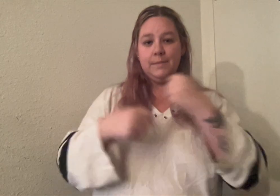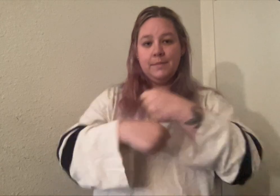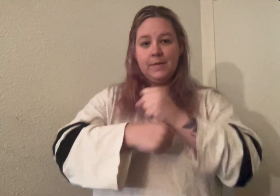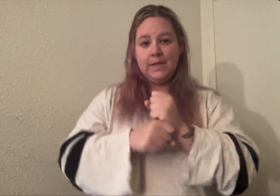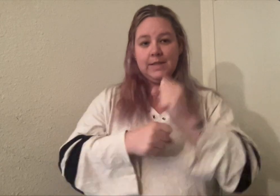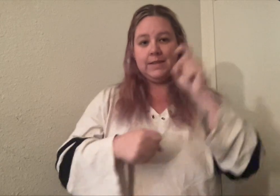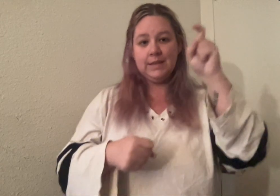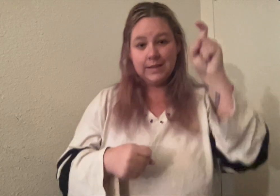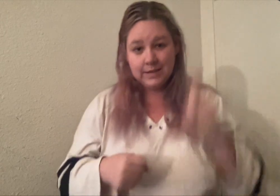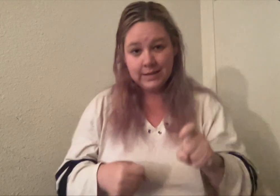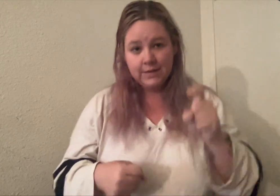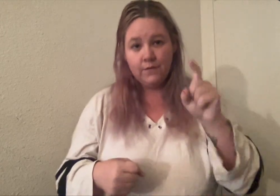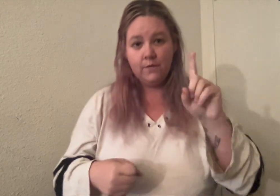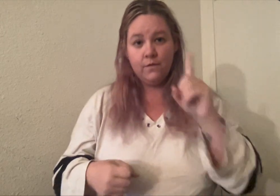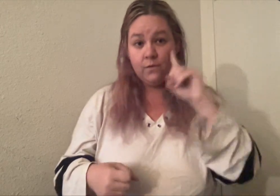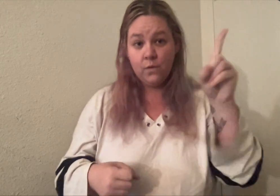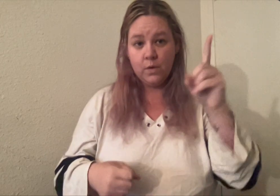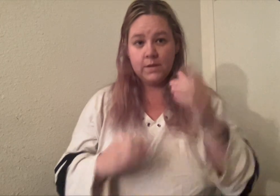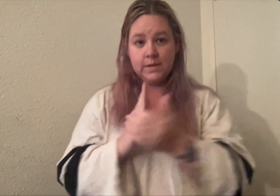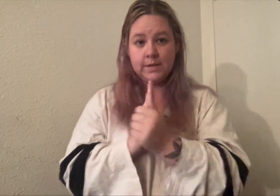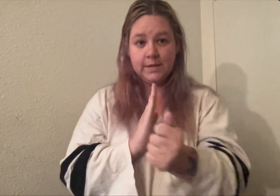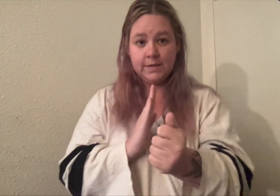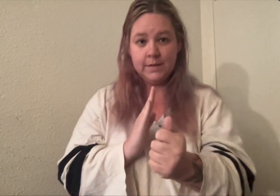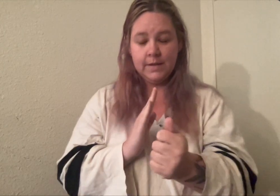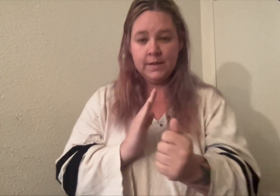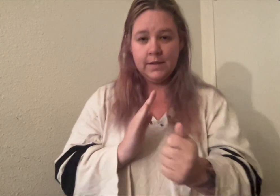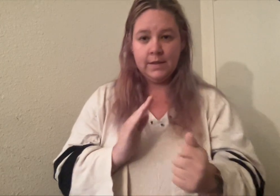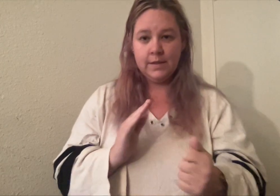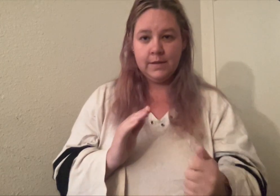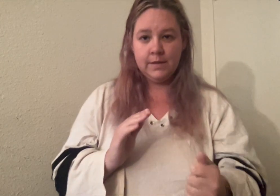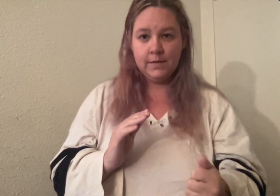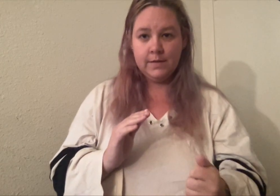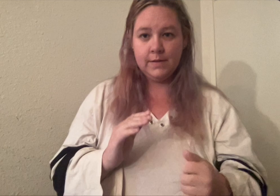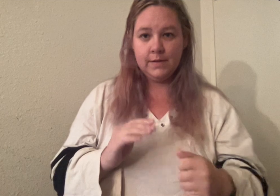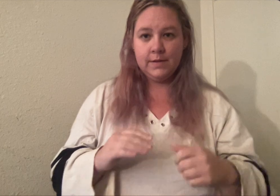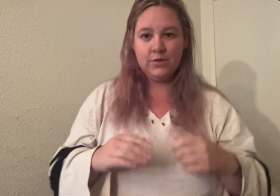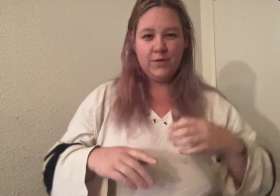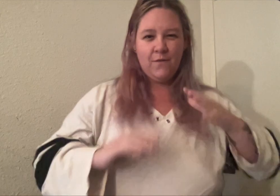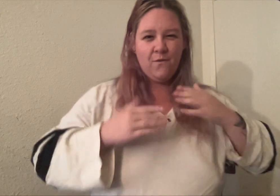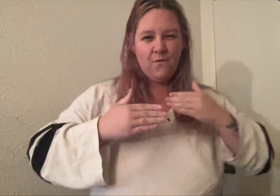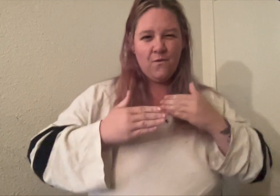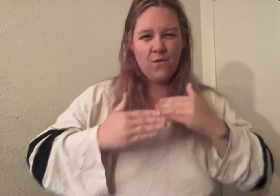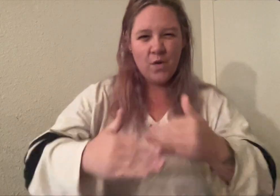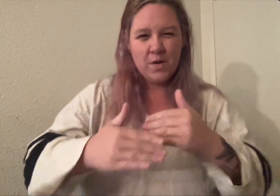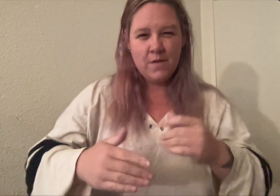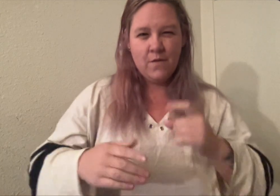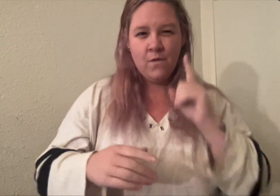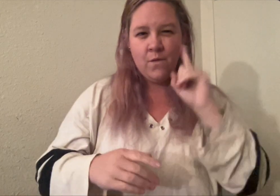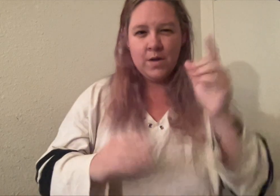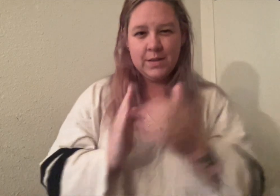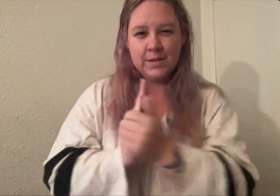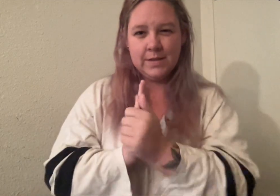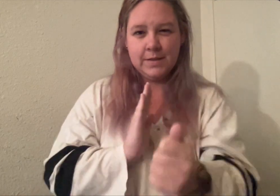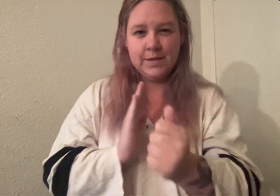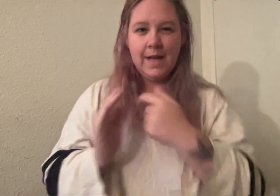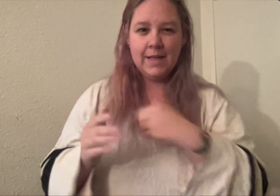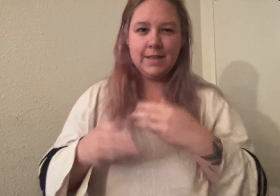the driving force behind the need for a particular skill as it's used by kids. Let me give you an example of what I mean by that.